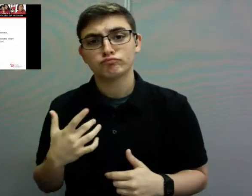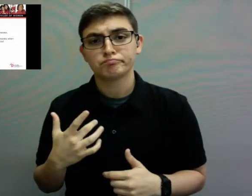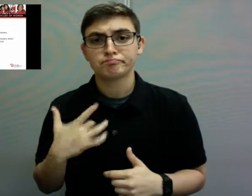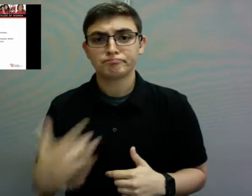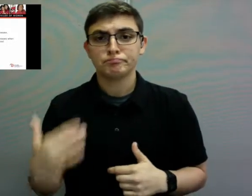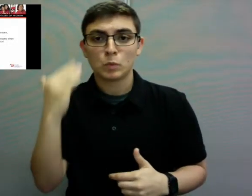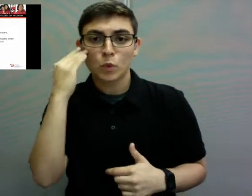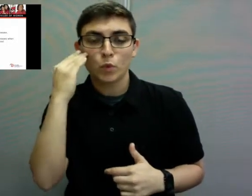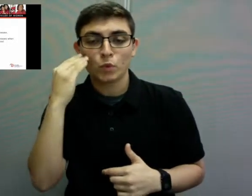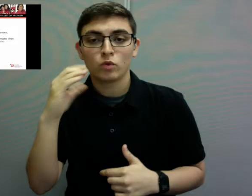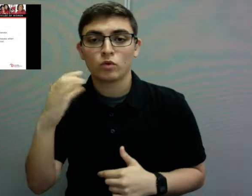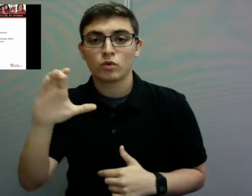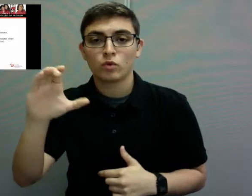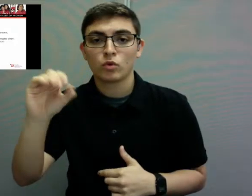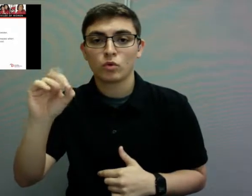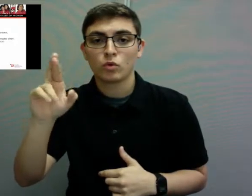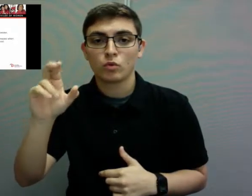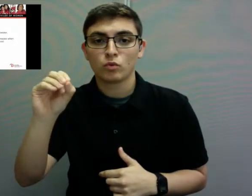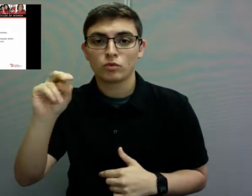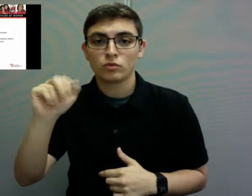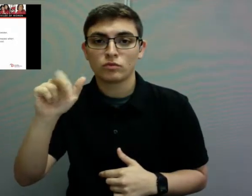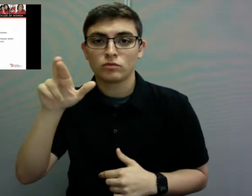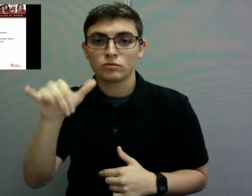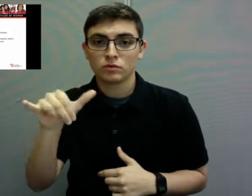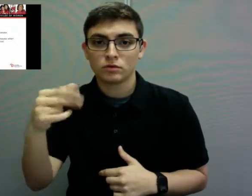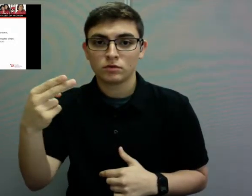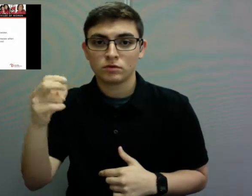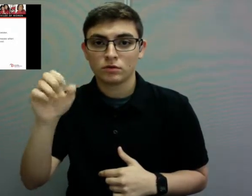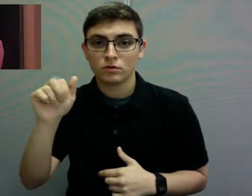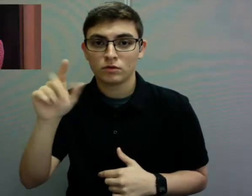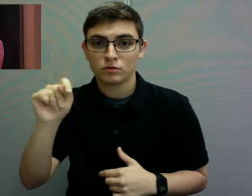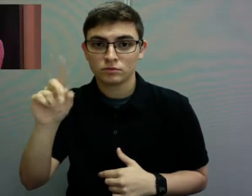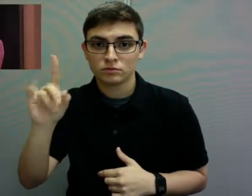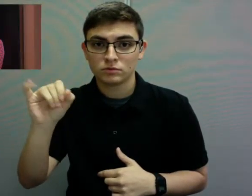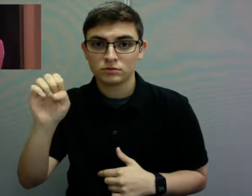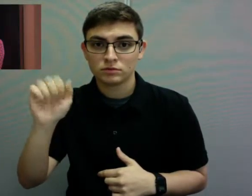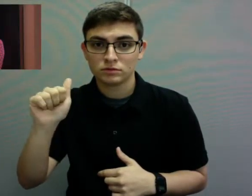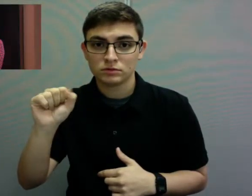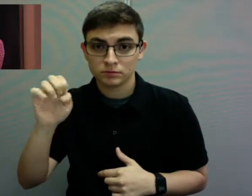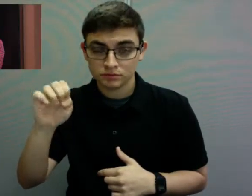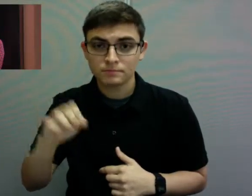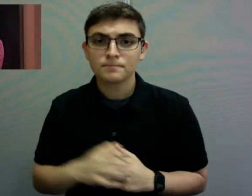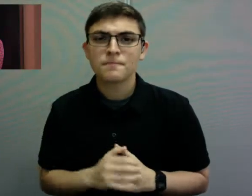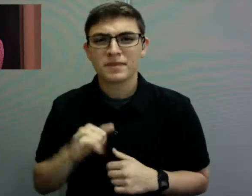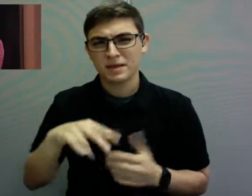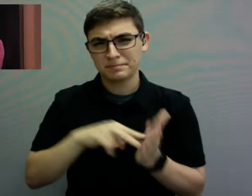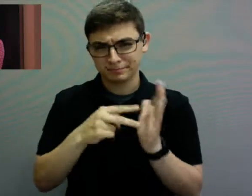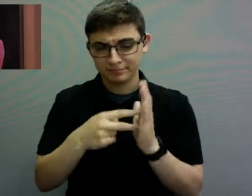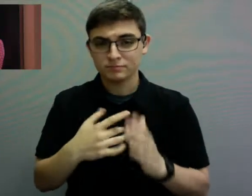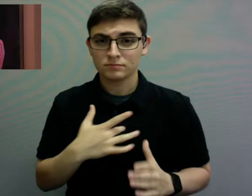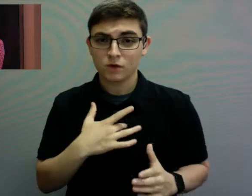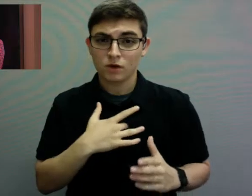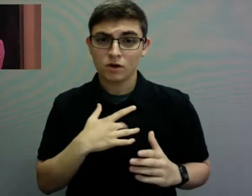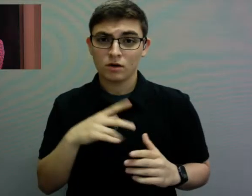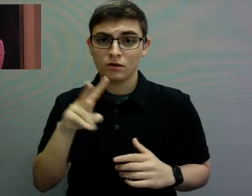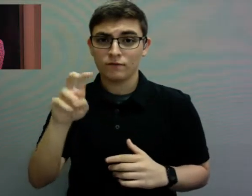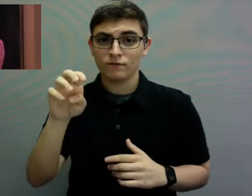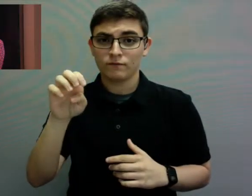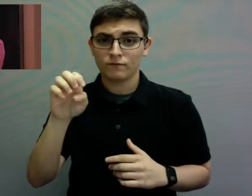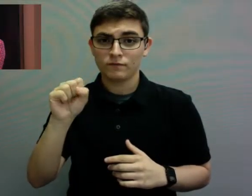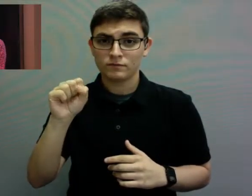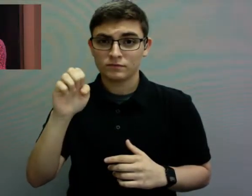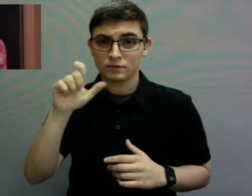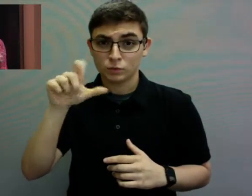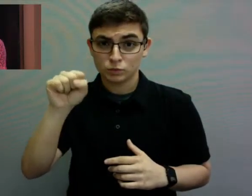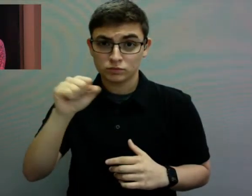artery disease, or it's called coronary heart disease, which is the most common. This is what we refer to when the blood vessels to the heart